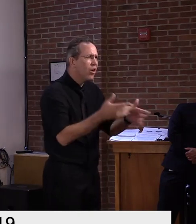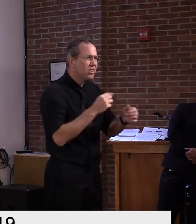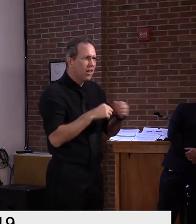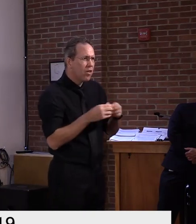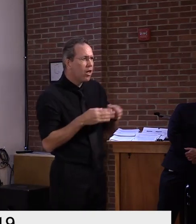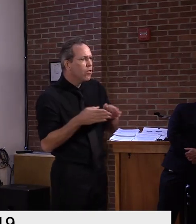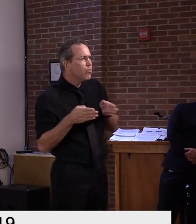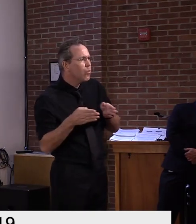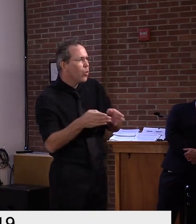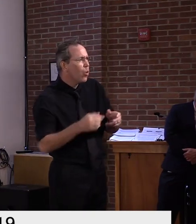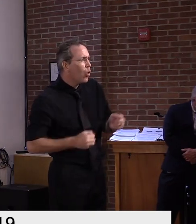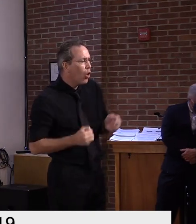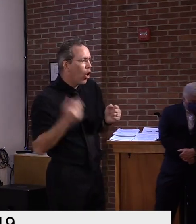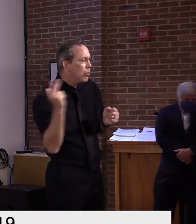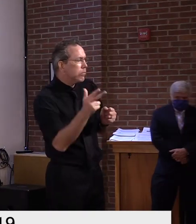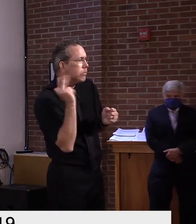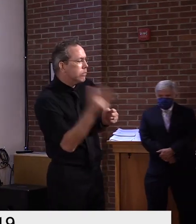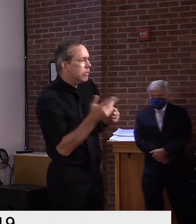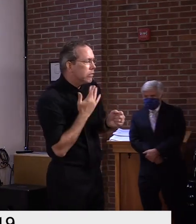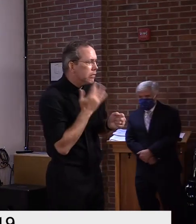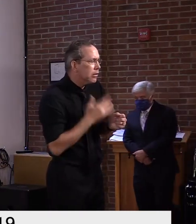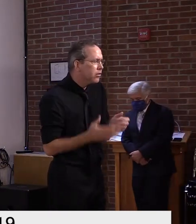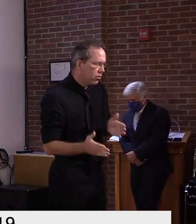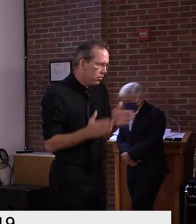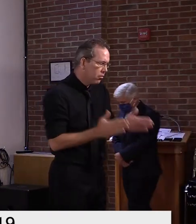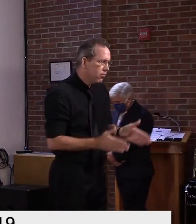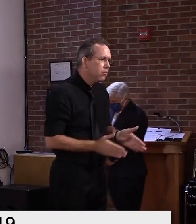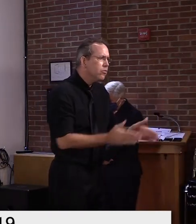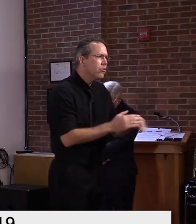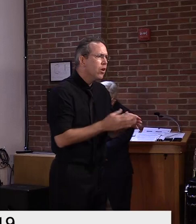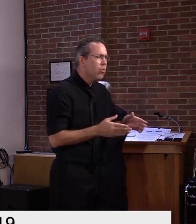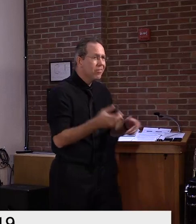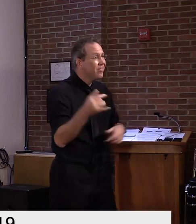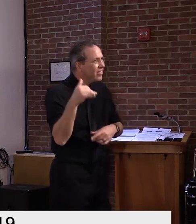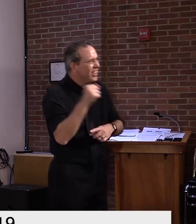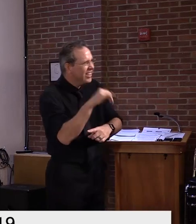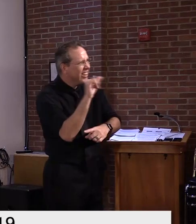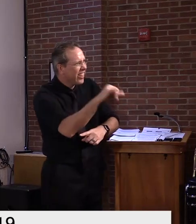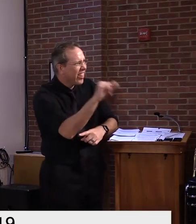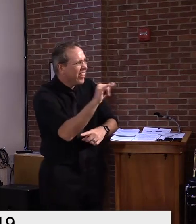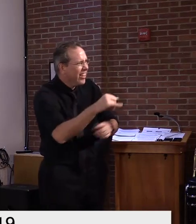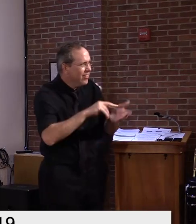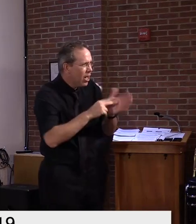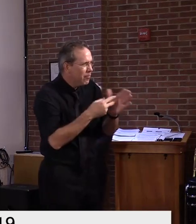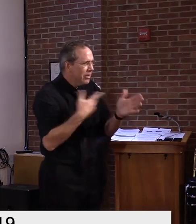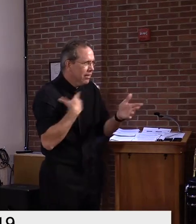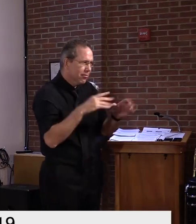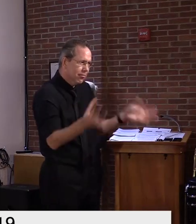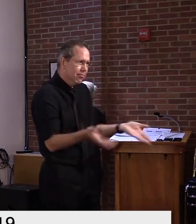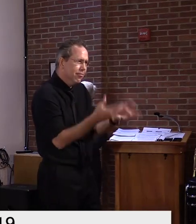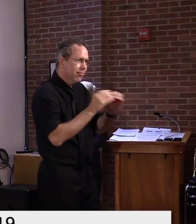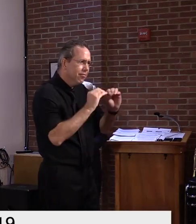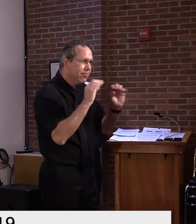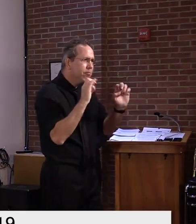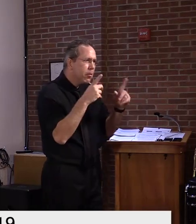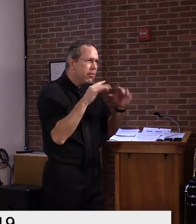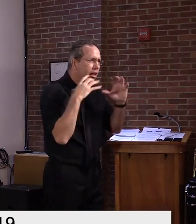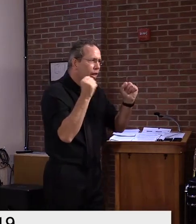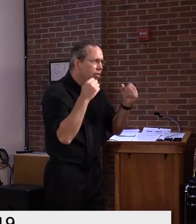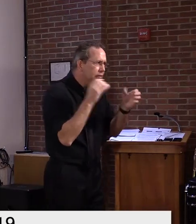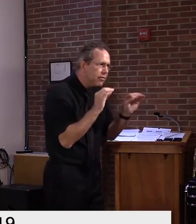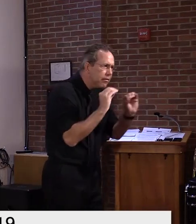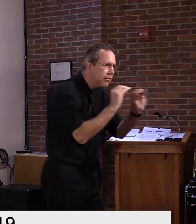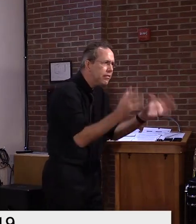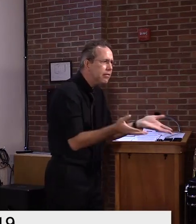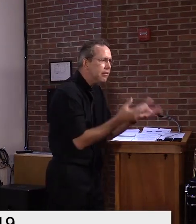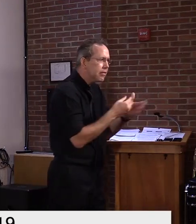true public health aficionado, and that's why we have actually under another executive order that preceded the pandemic